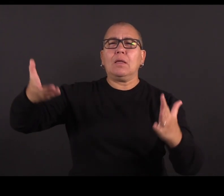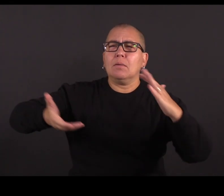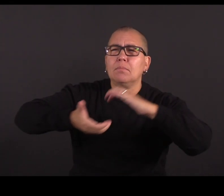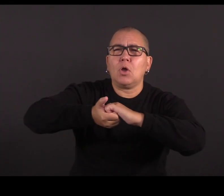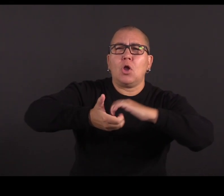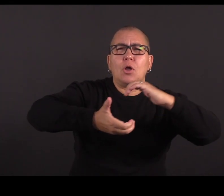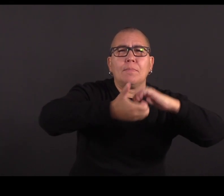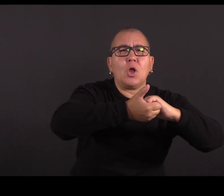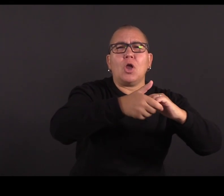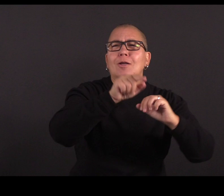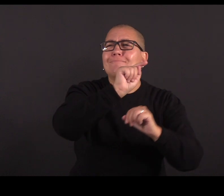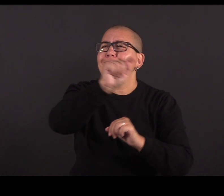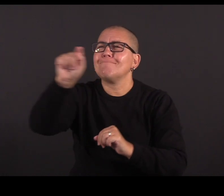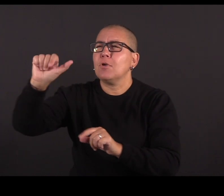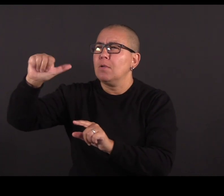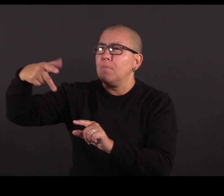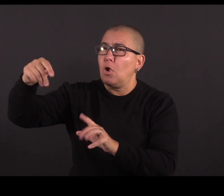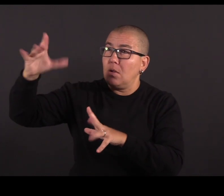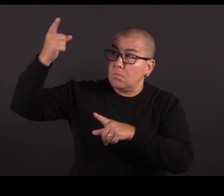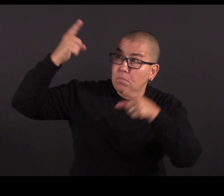at a LIHTC property.